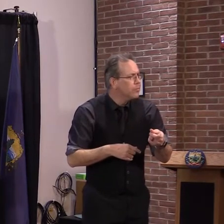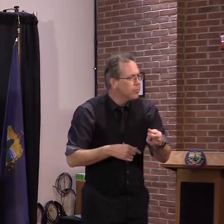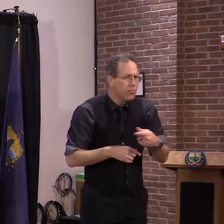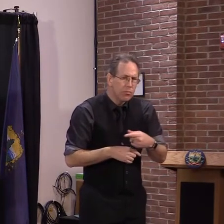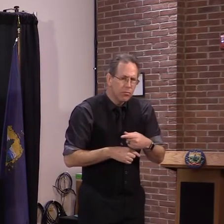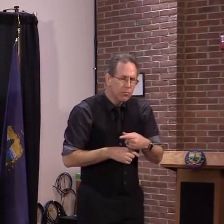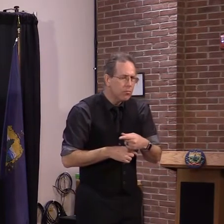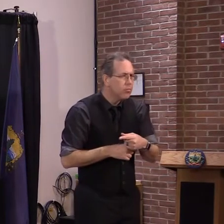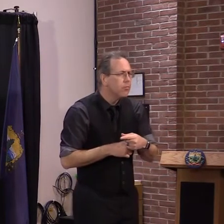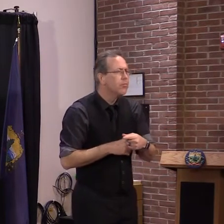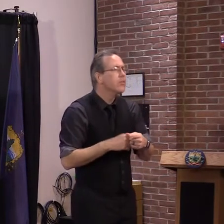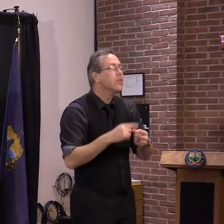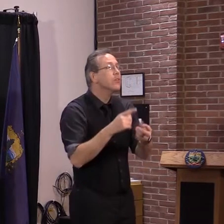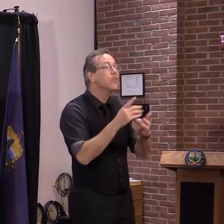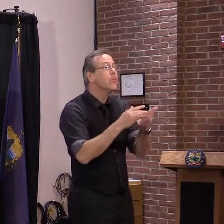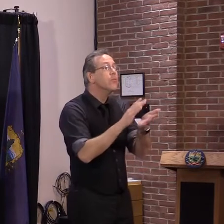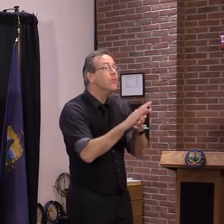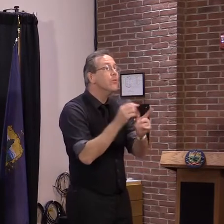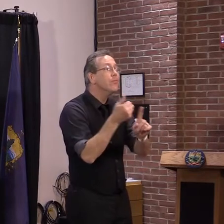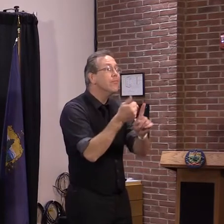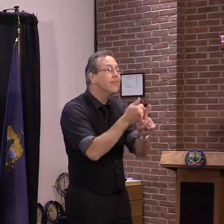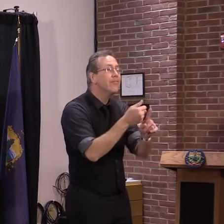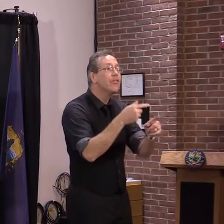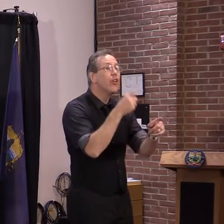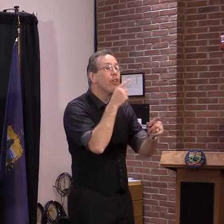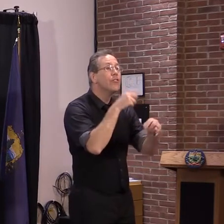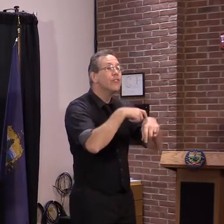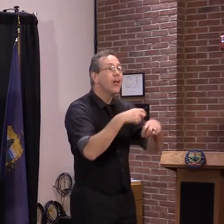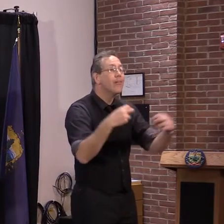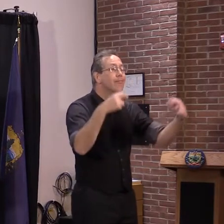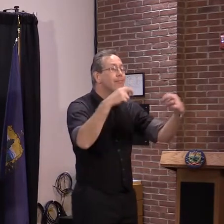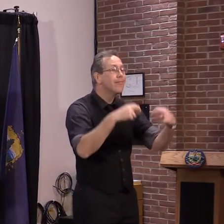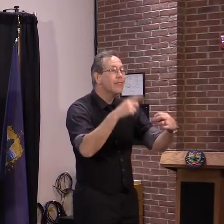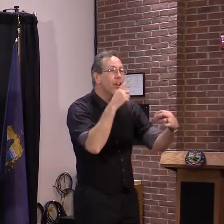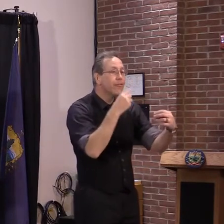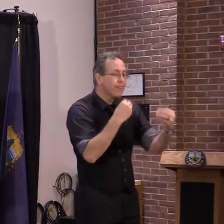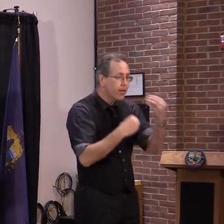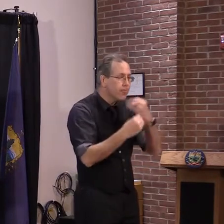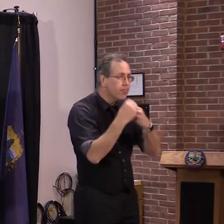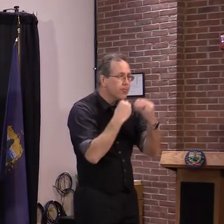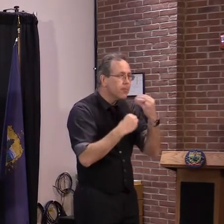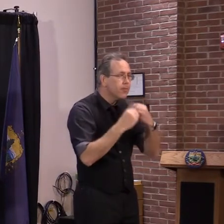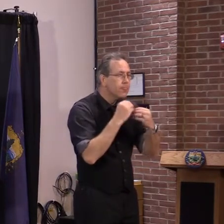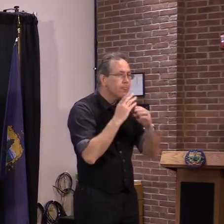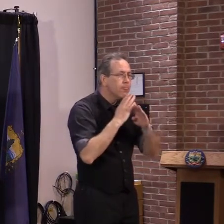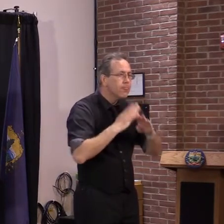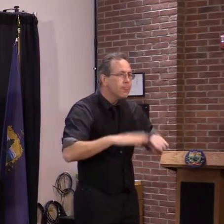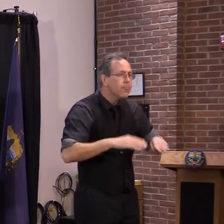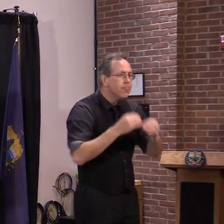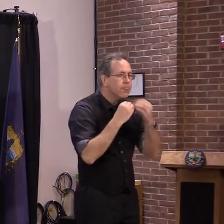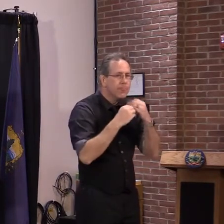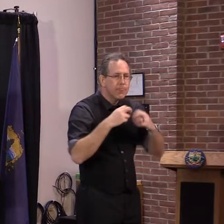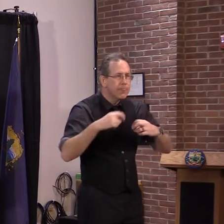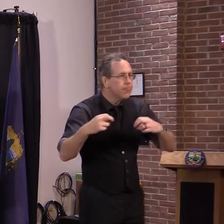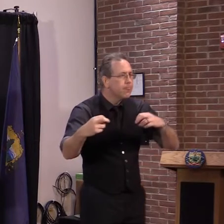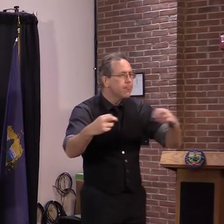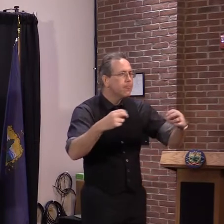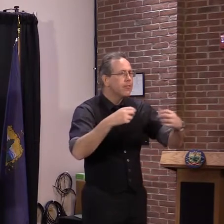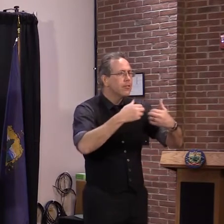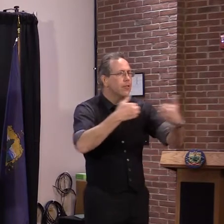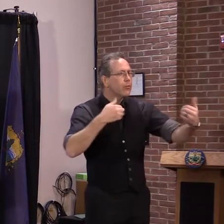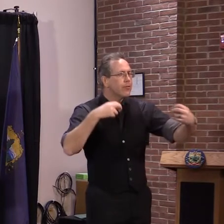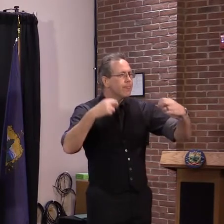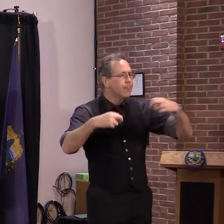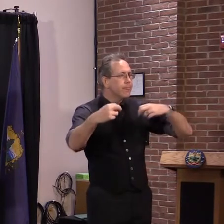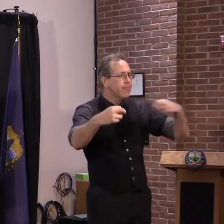schools, while kids are having lunch, they actually have to do it at different times. They're in different rooms, and they actually turn their